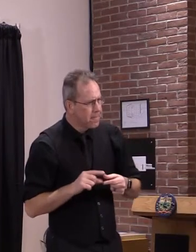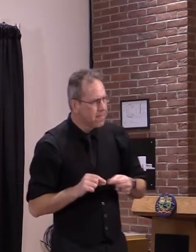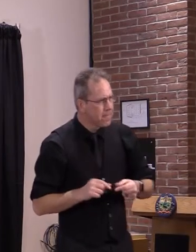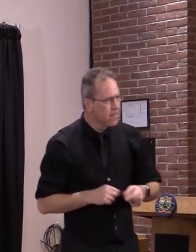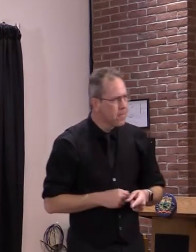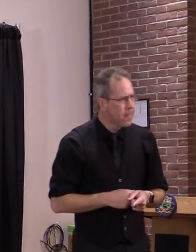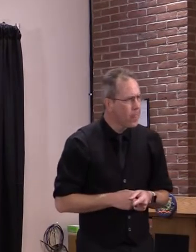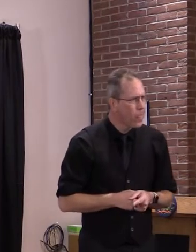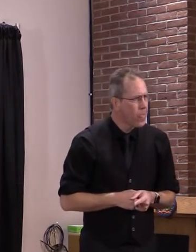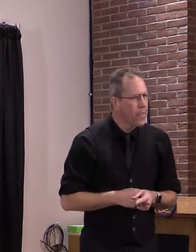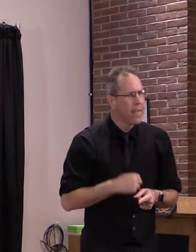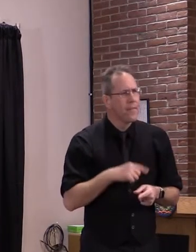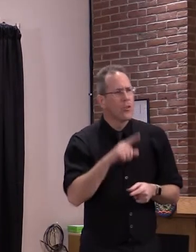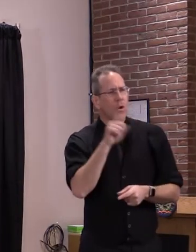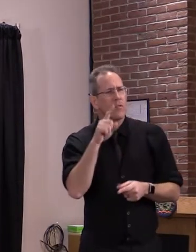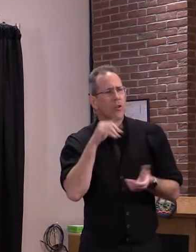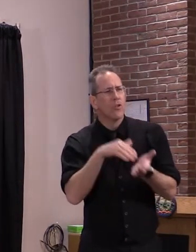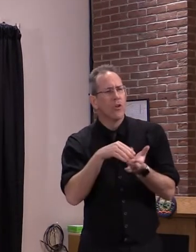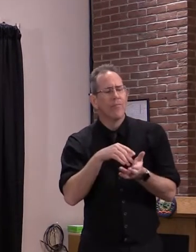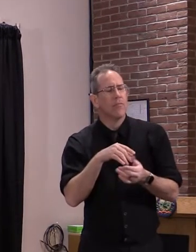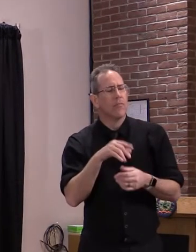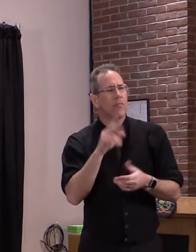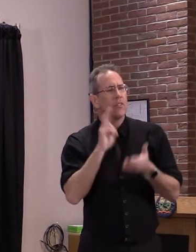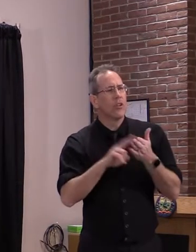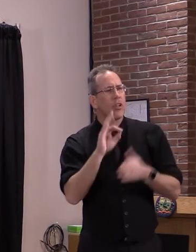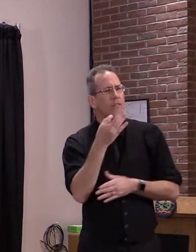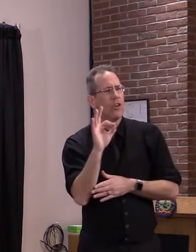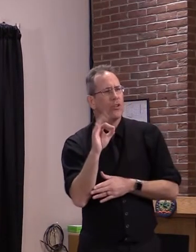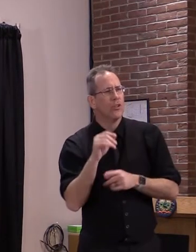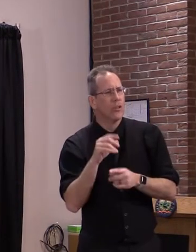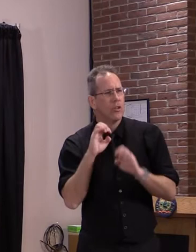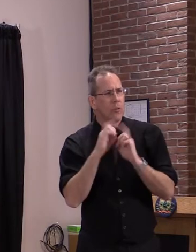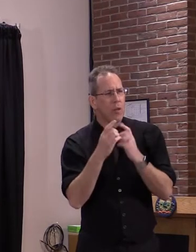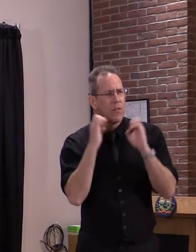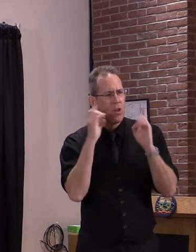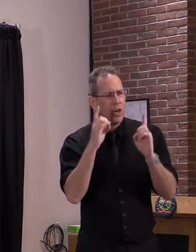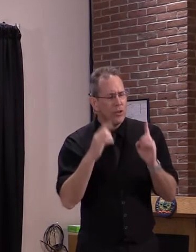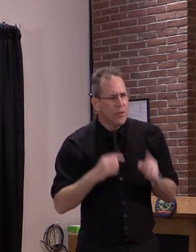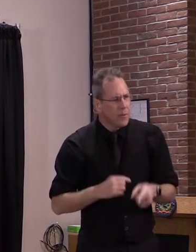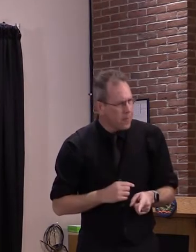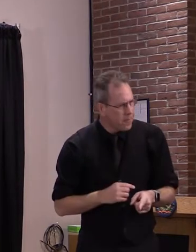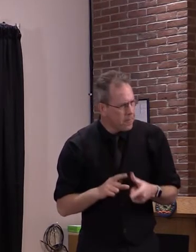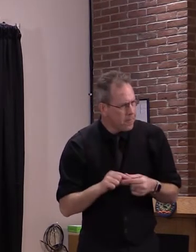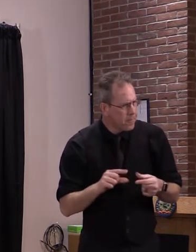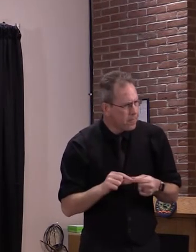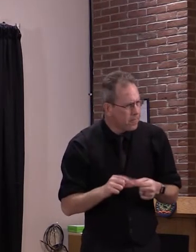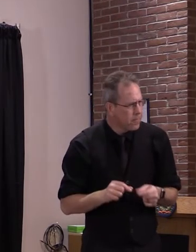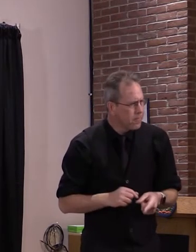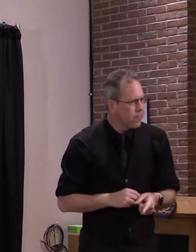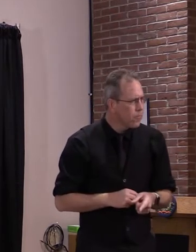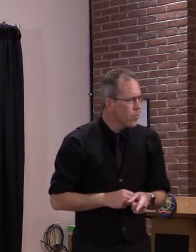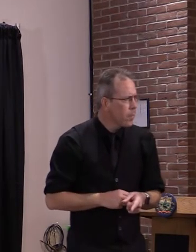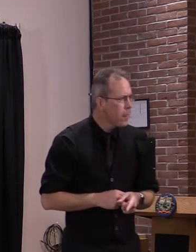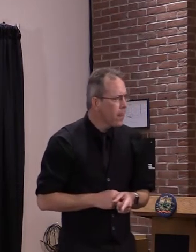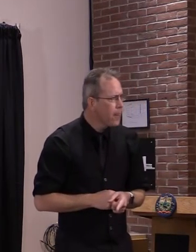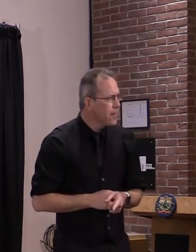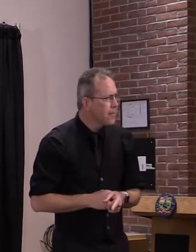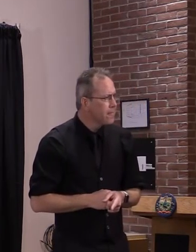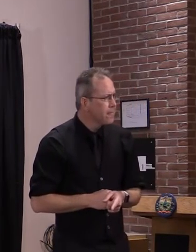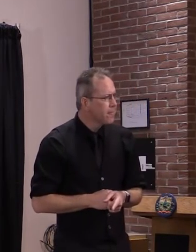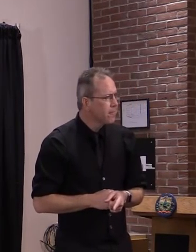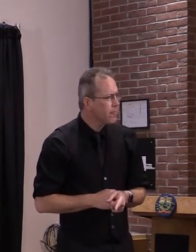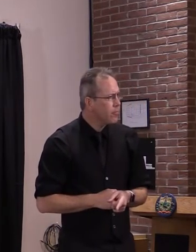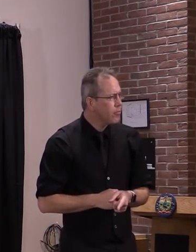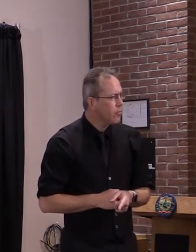French. So at this stage in the pandemic, you know, we've been talking about the social and emotional health of Vermont